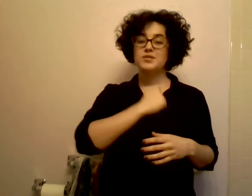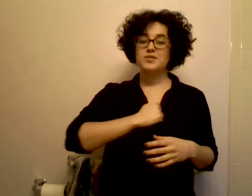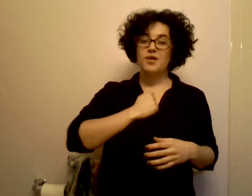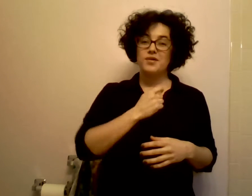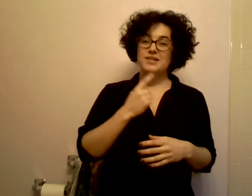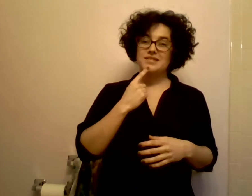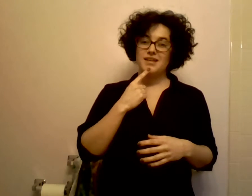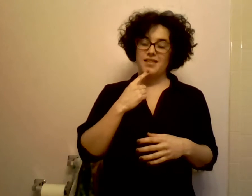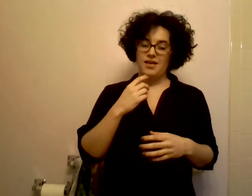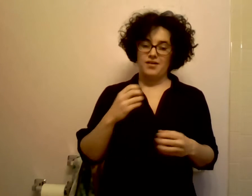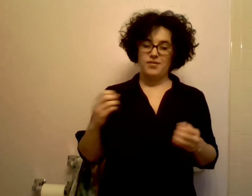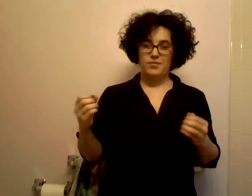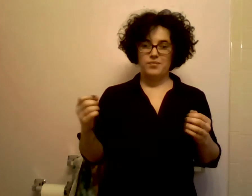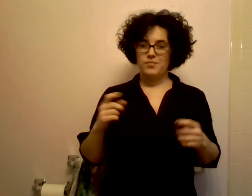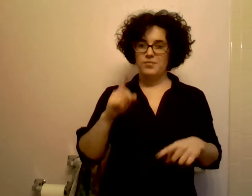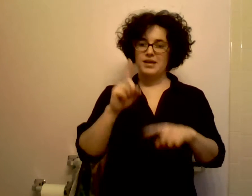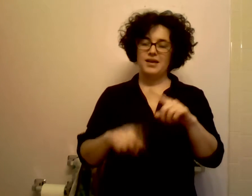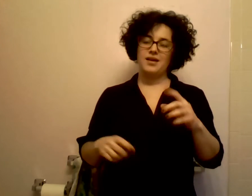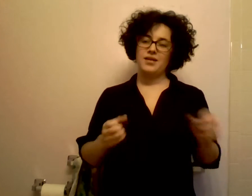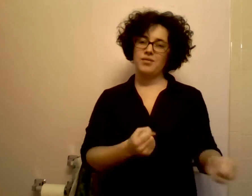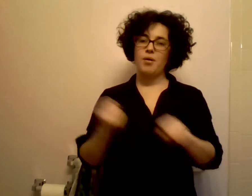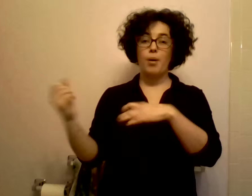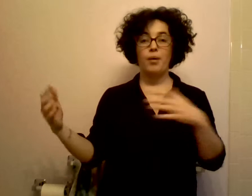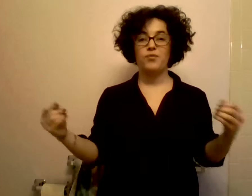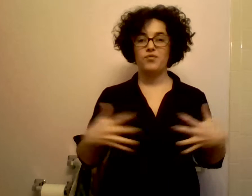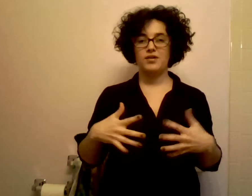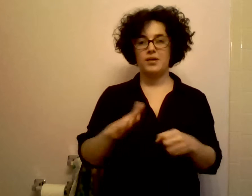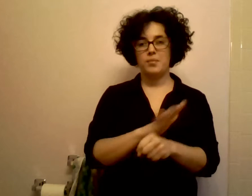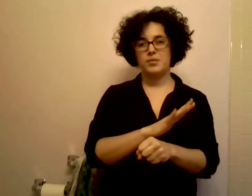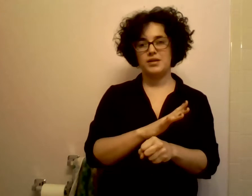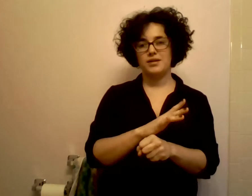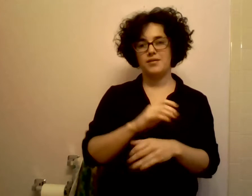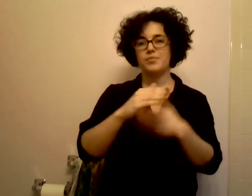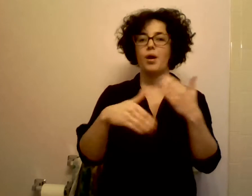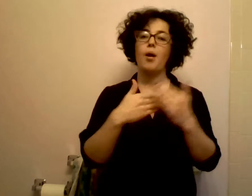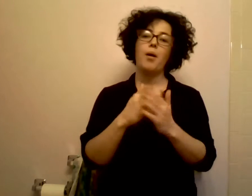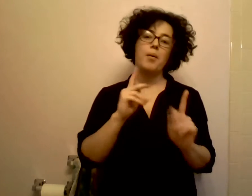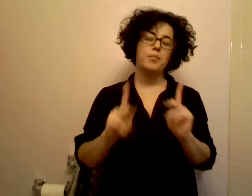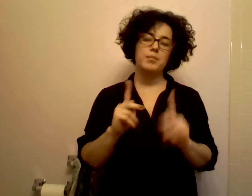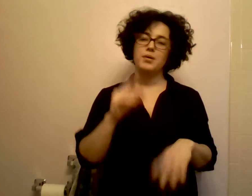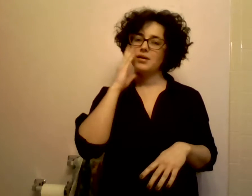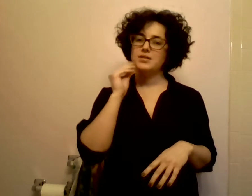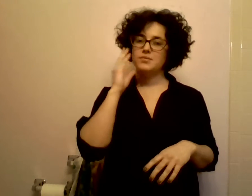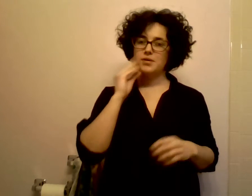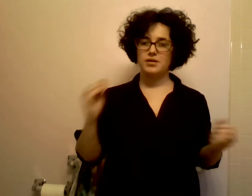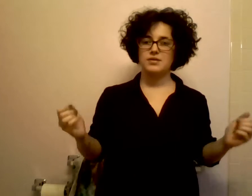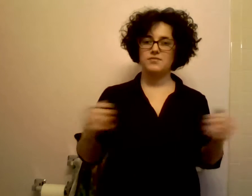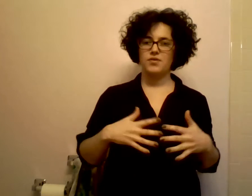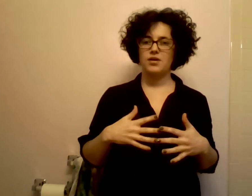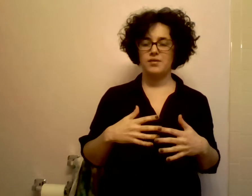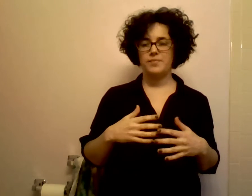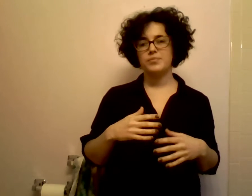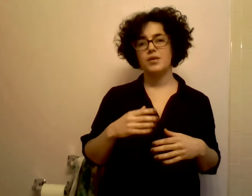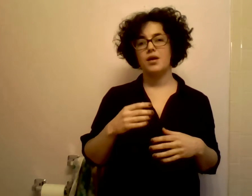planet experiences fear. We all have fear in our lives. Think about it. Where is fear